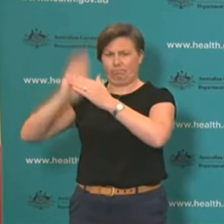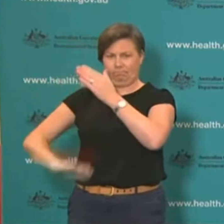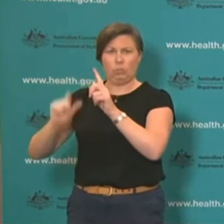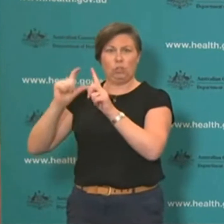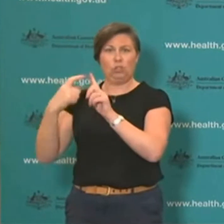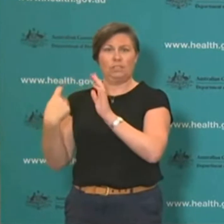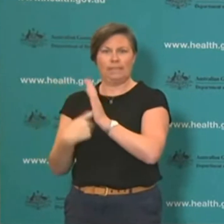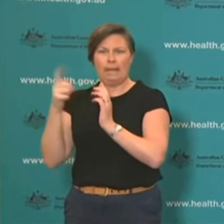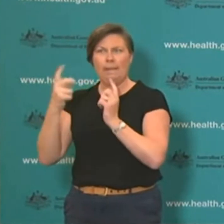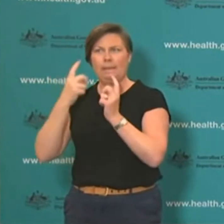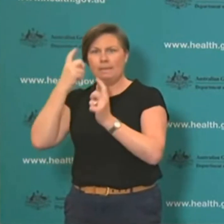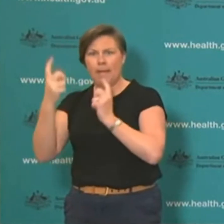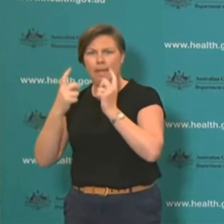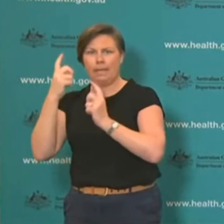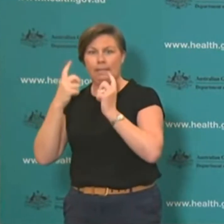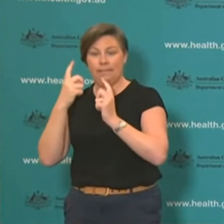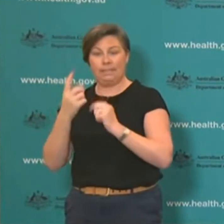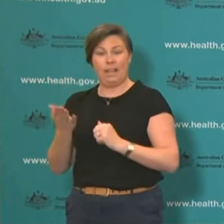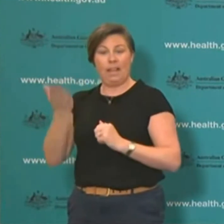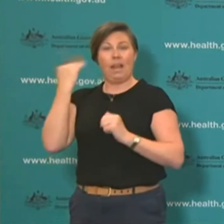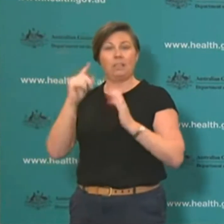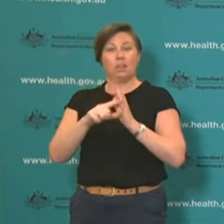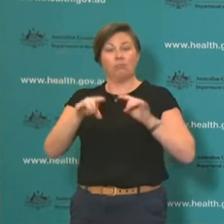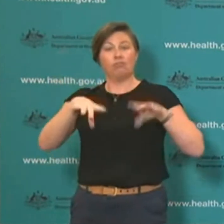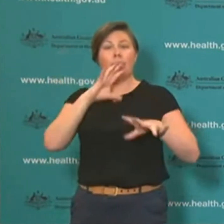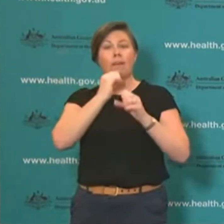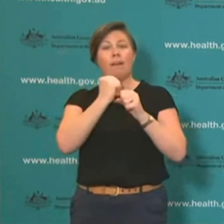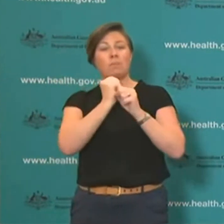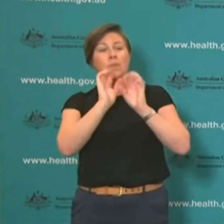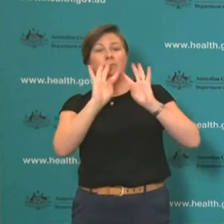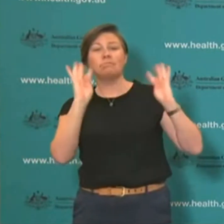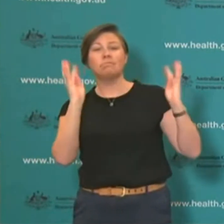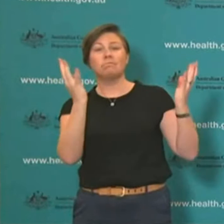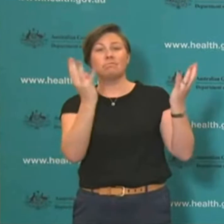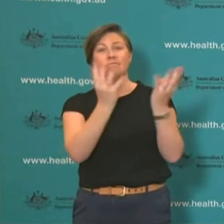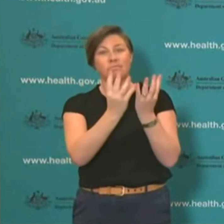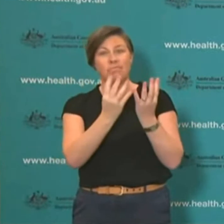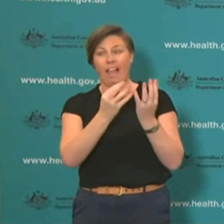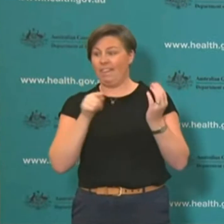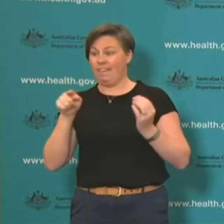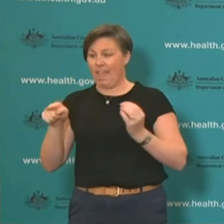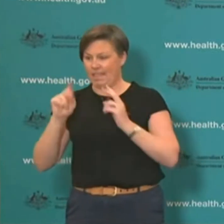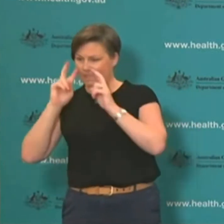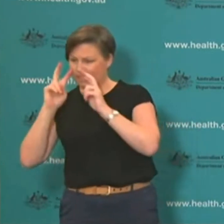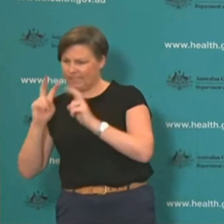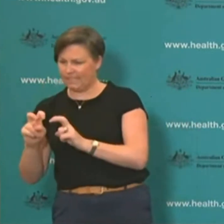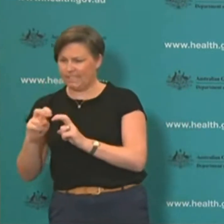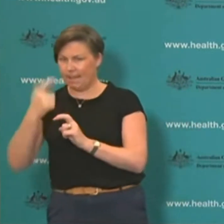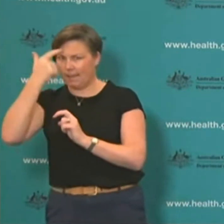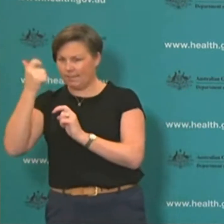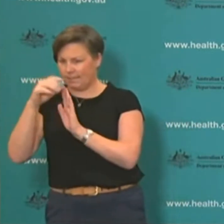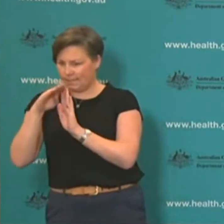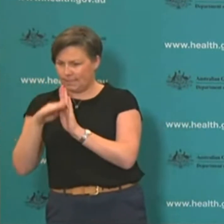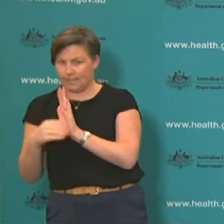document that was presented to National Cabinet at the last National Cabinet, which was lessons learned from the Victorian aged care outbreak. I'd just draw your